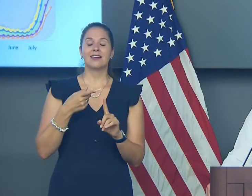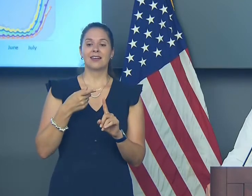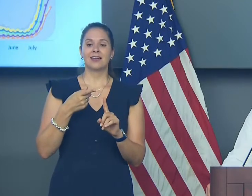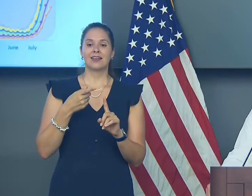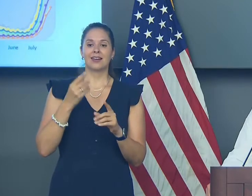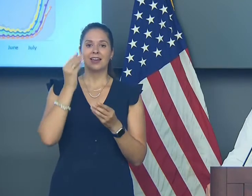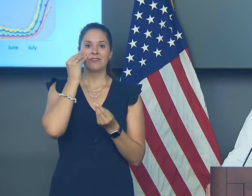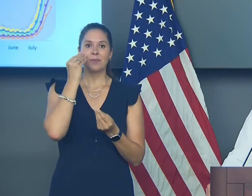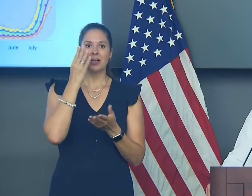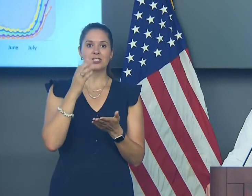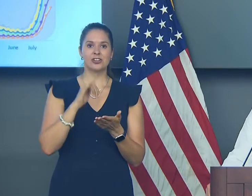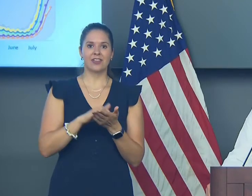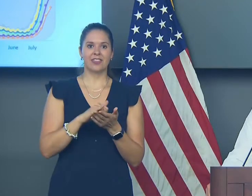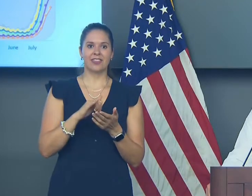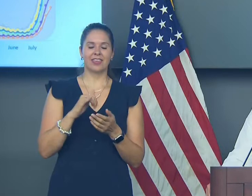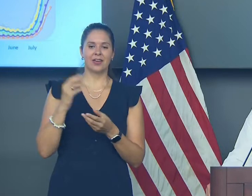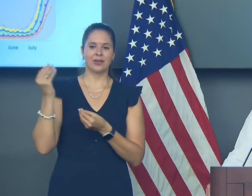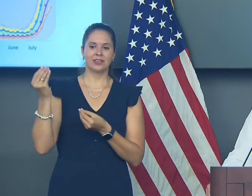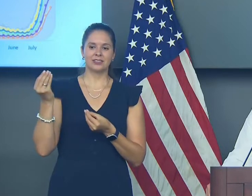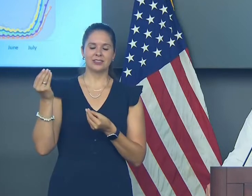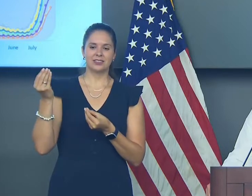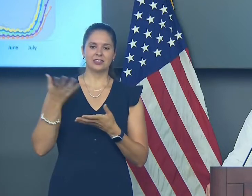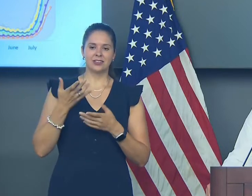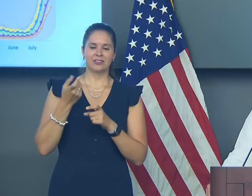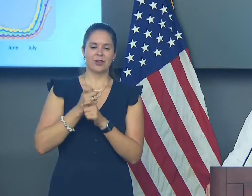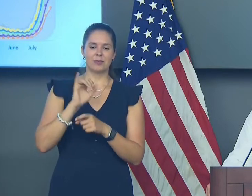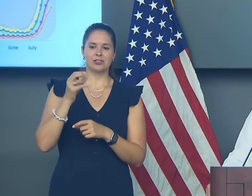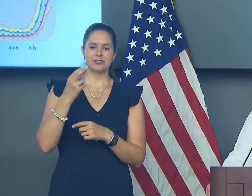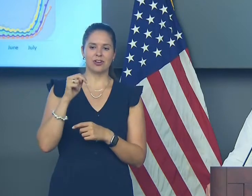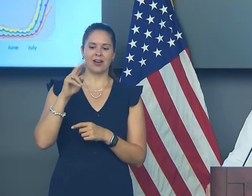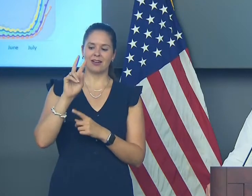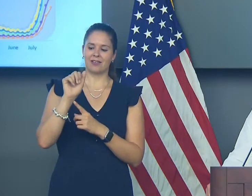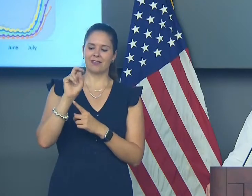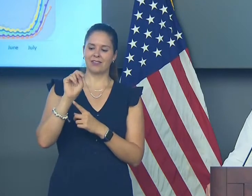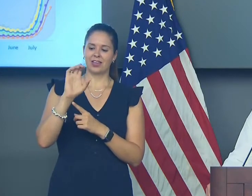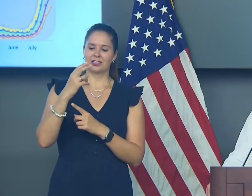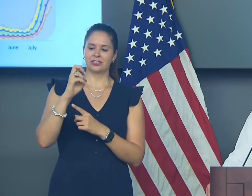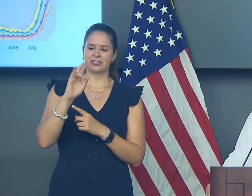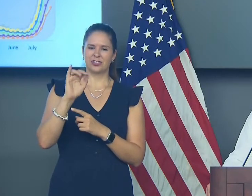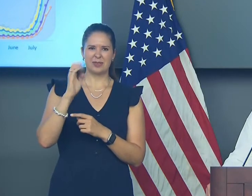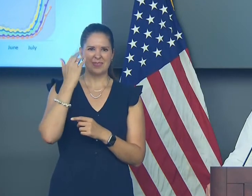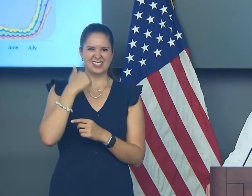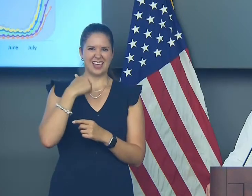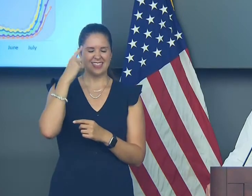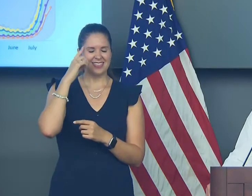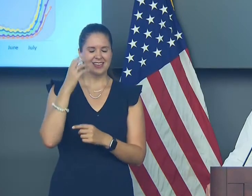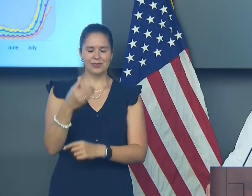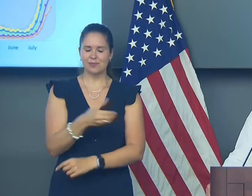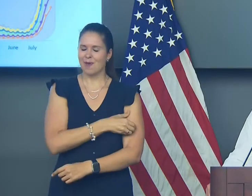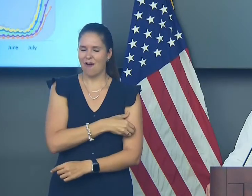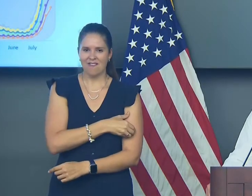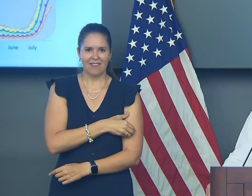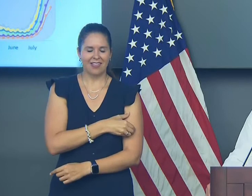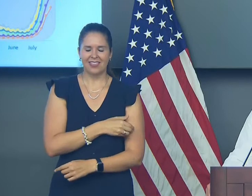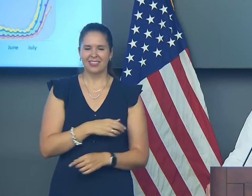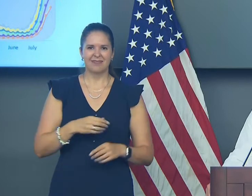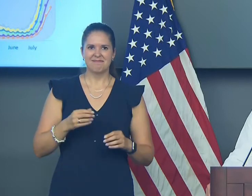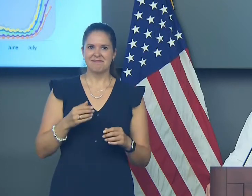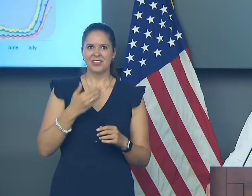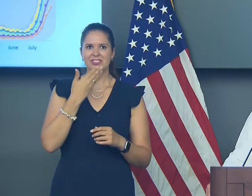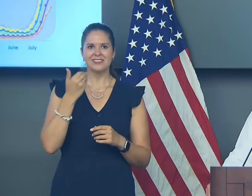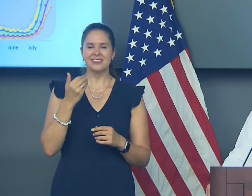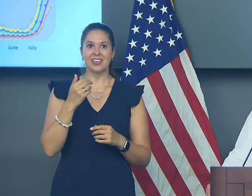the information that was imparted by Dr. John Van Cherry, because I think it was extremely powerful, and there's just not a better way